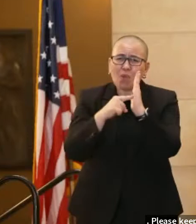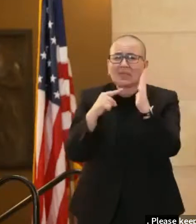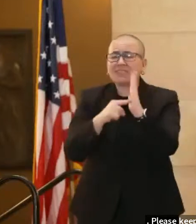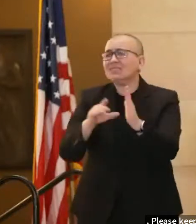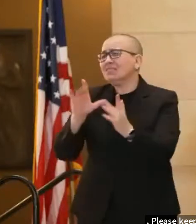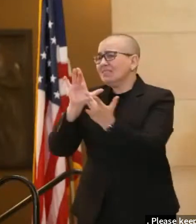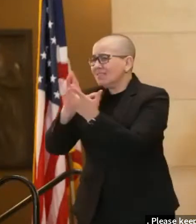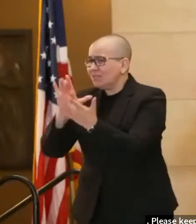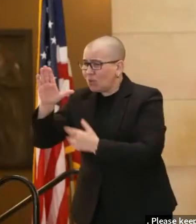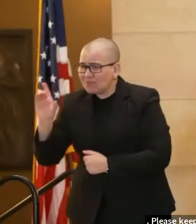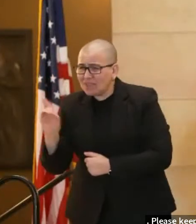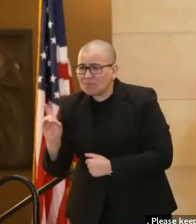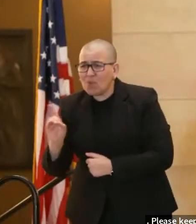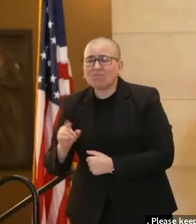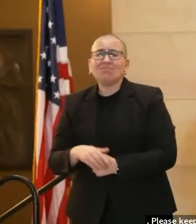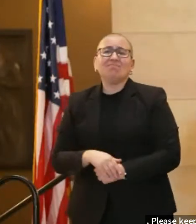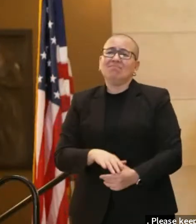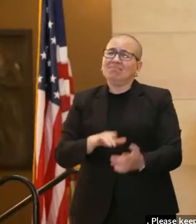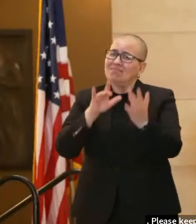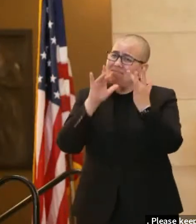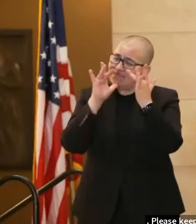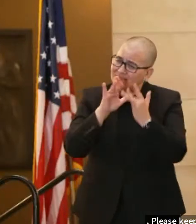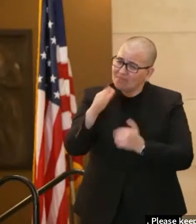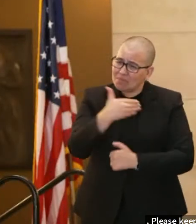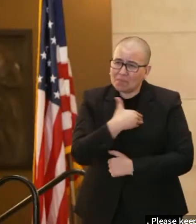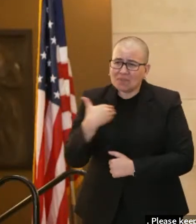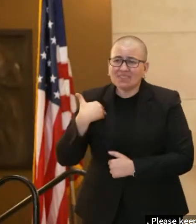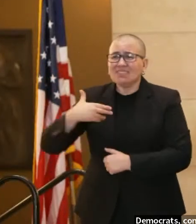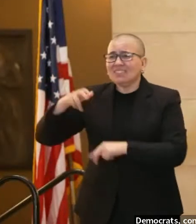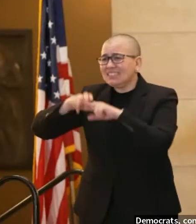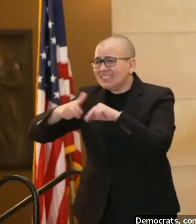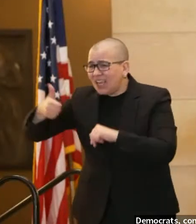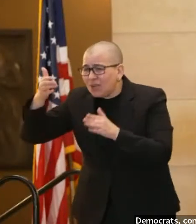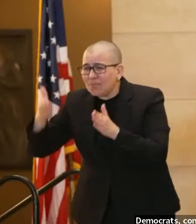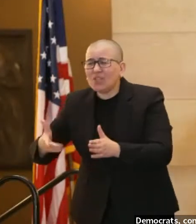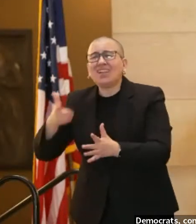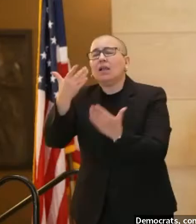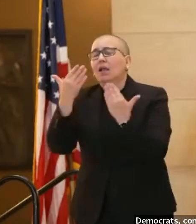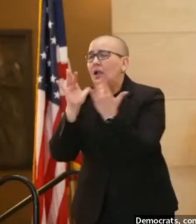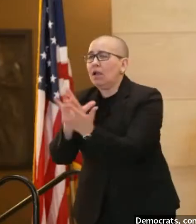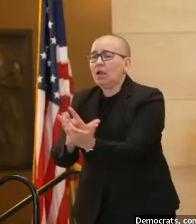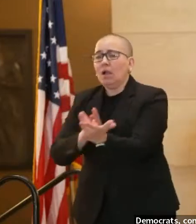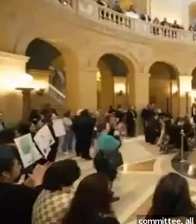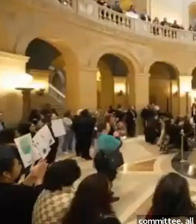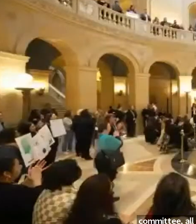of committee, members of committee, all of the above, and thank you again for being here.